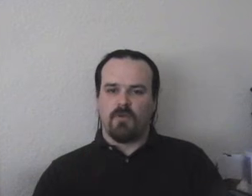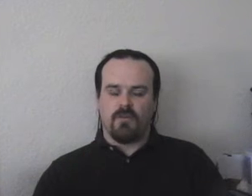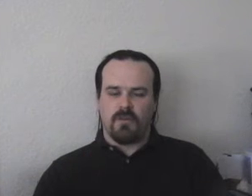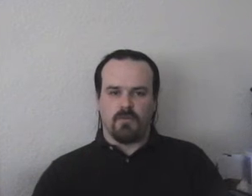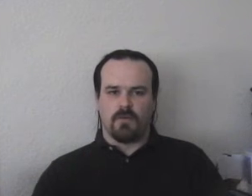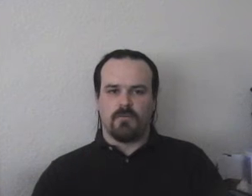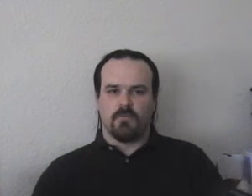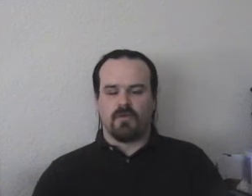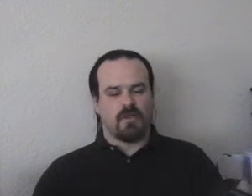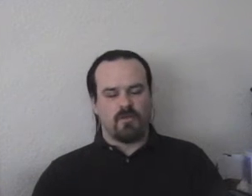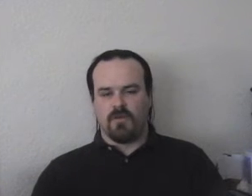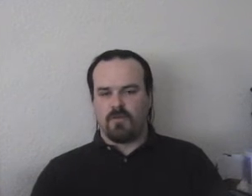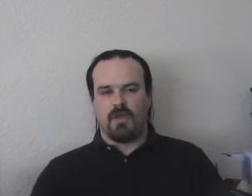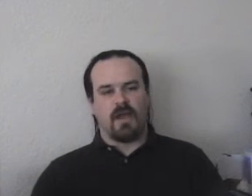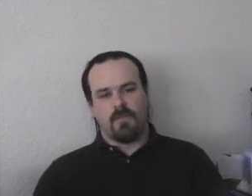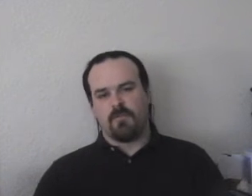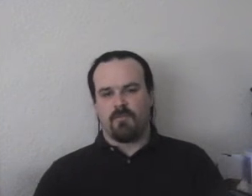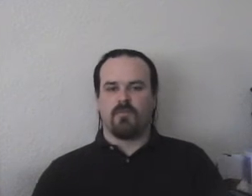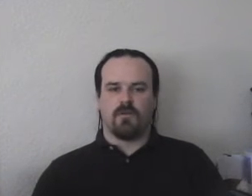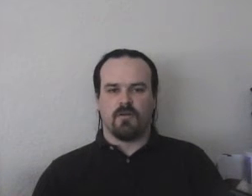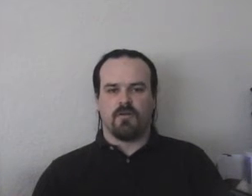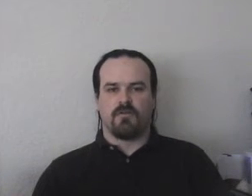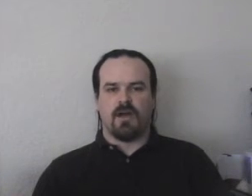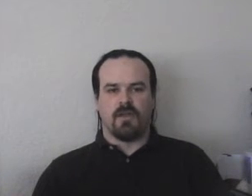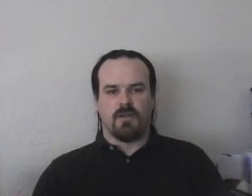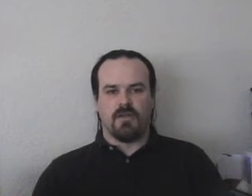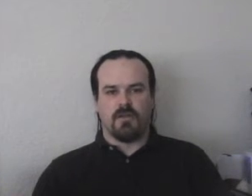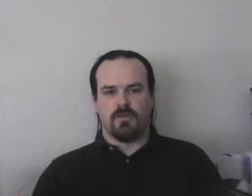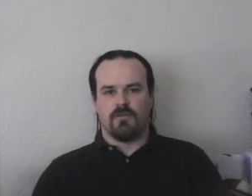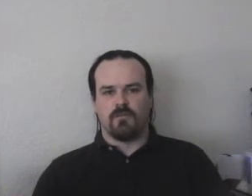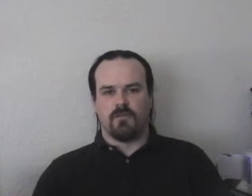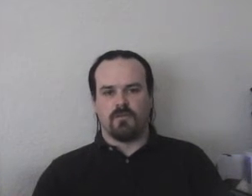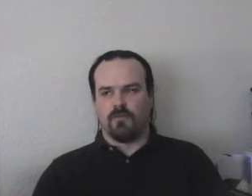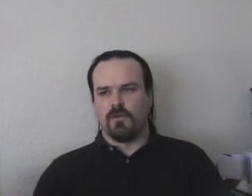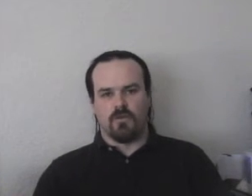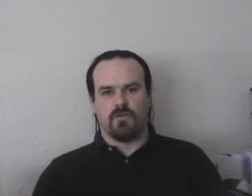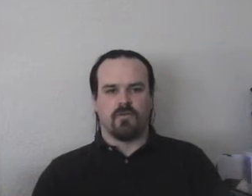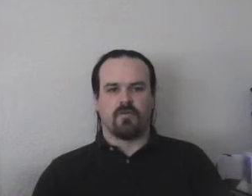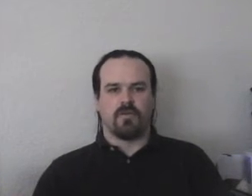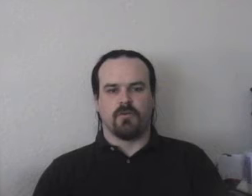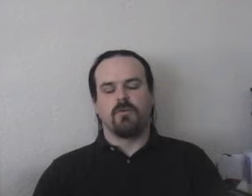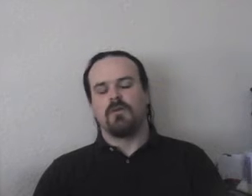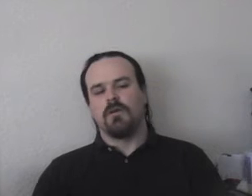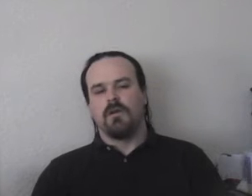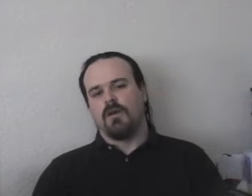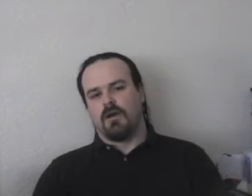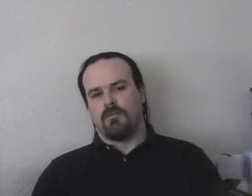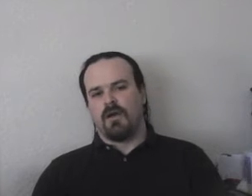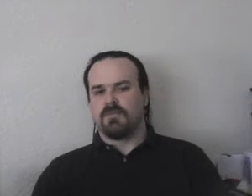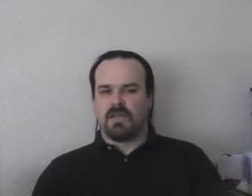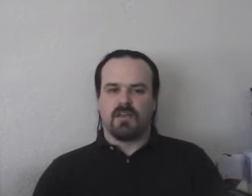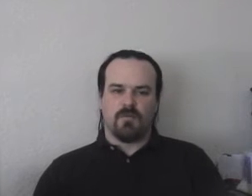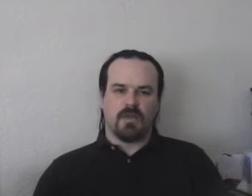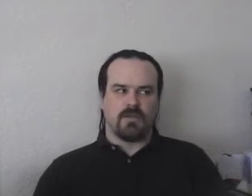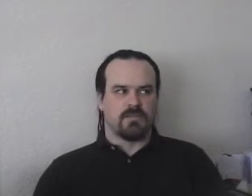of a union, whatever that union may be. I happen to be a member of the IBEW, Union Local 332. I'm a sonic communications